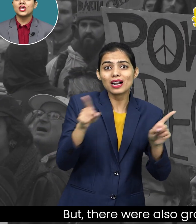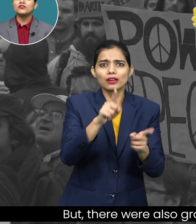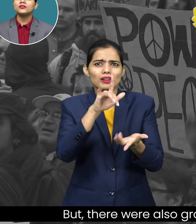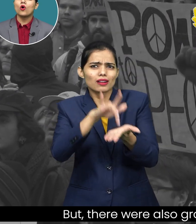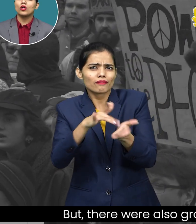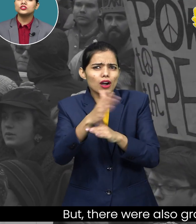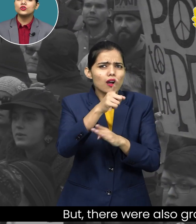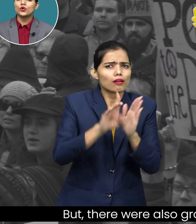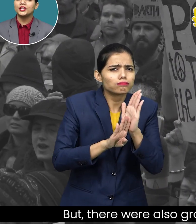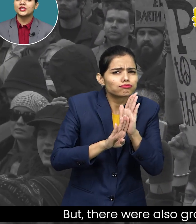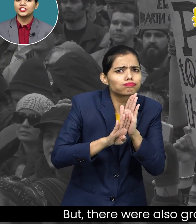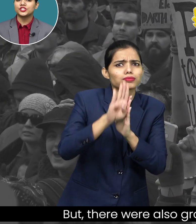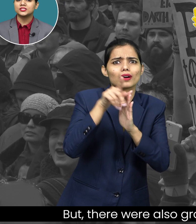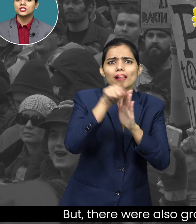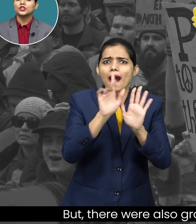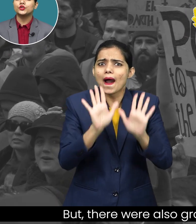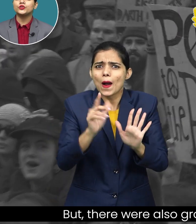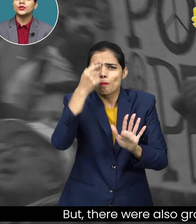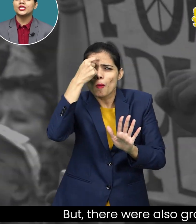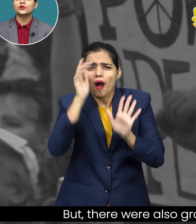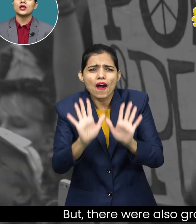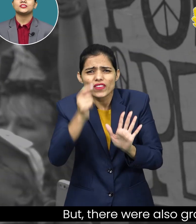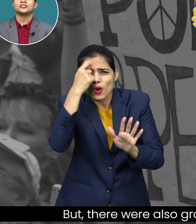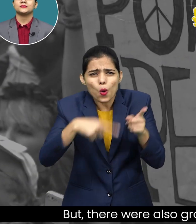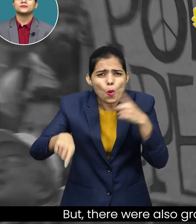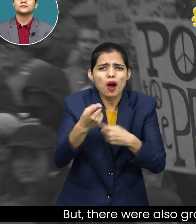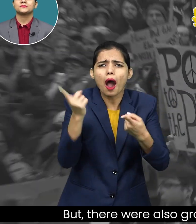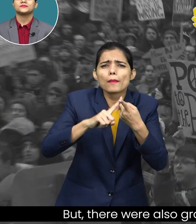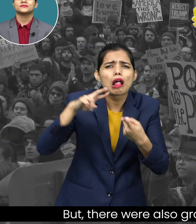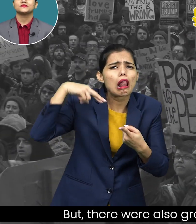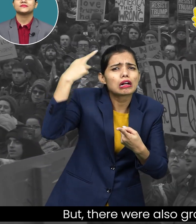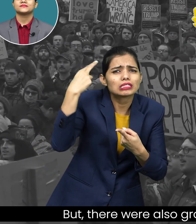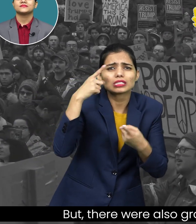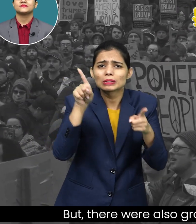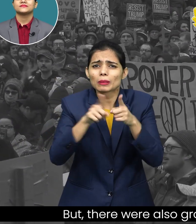But there were also growing tensions due to inequality.